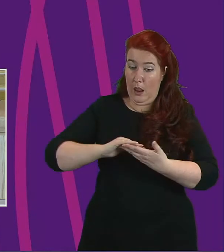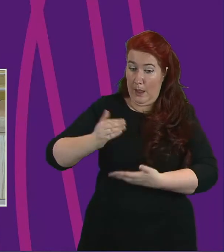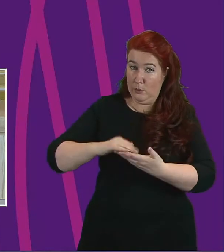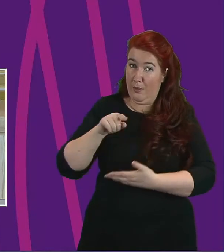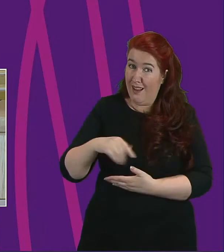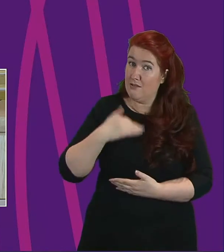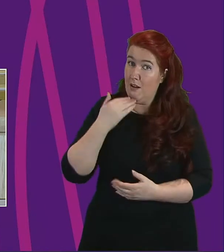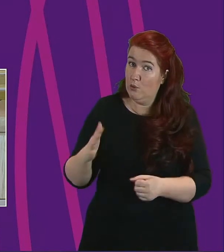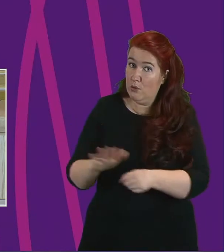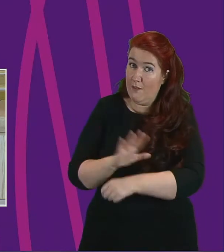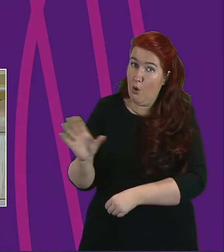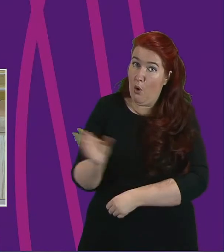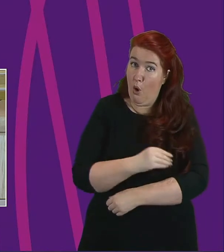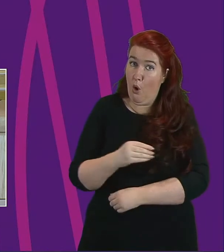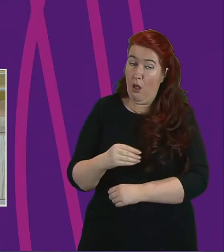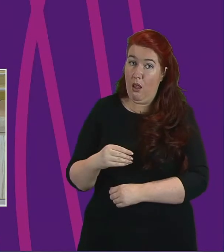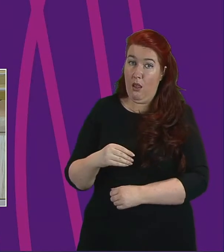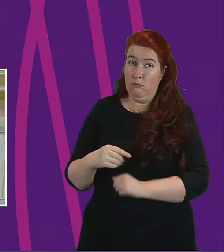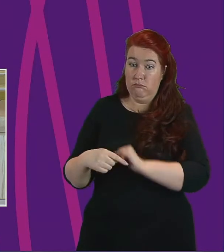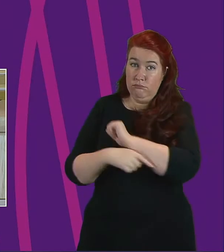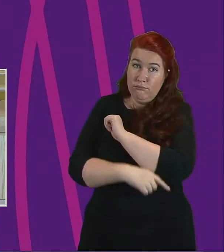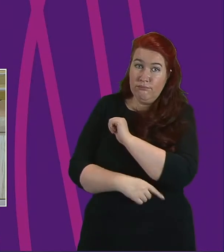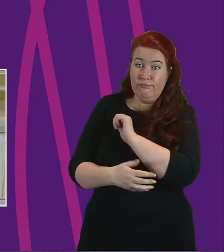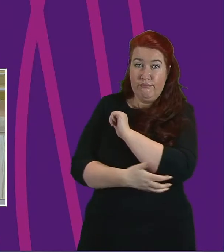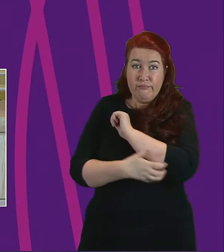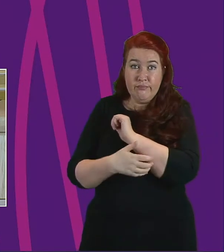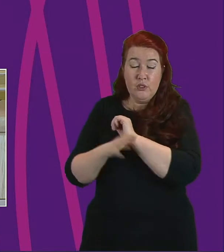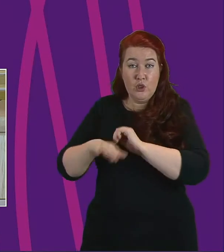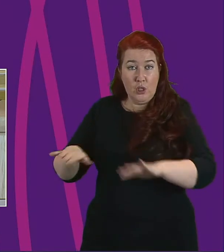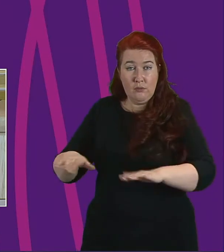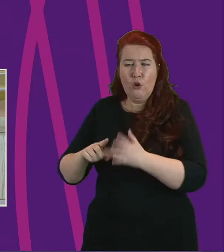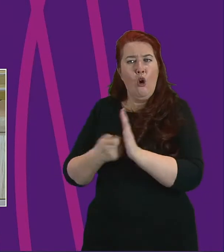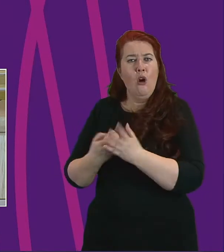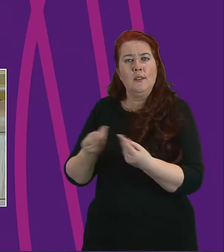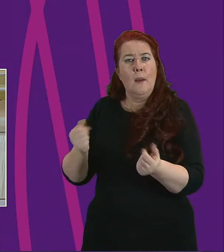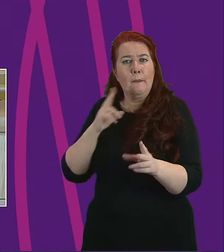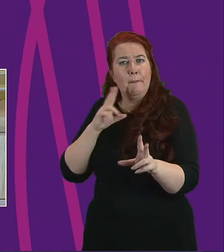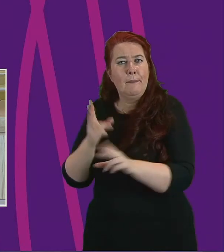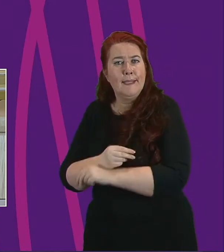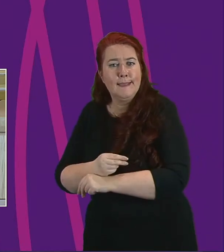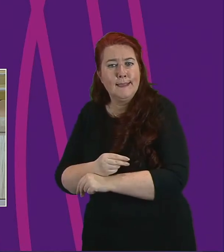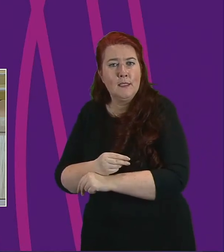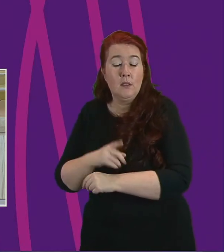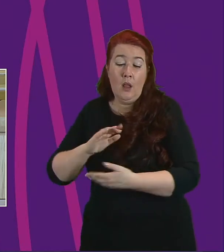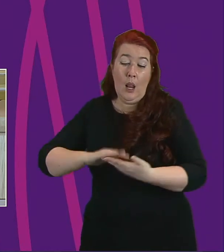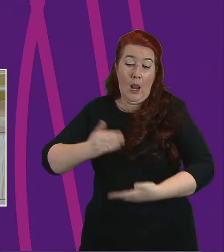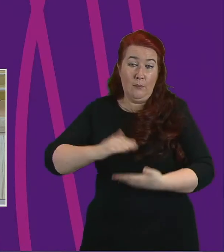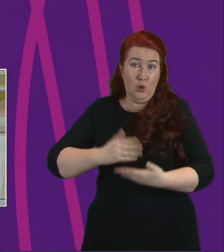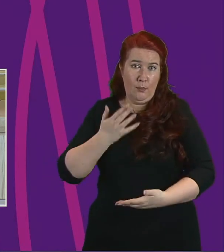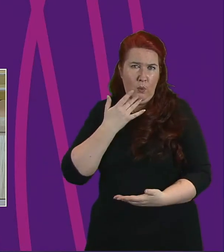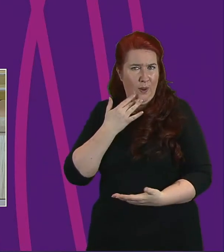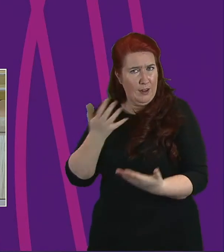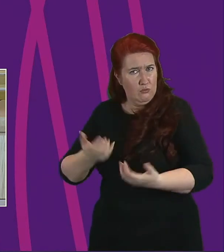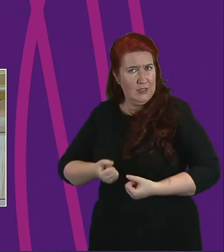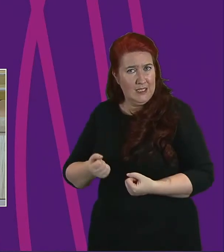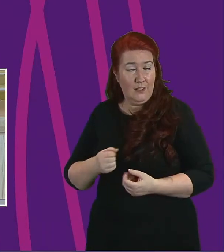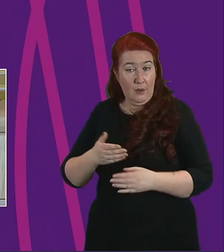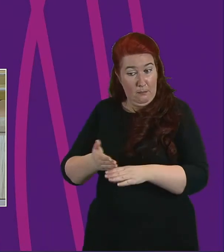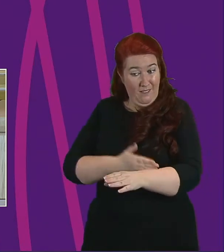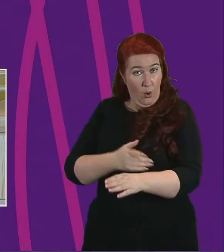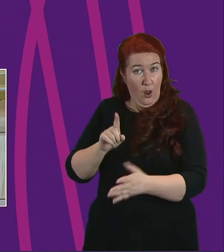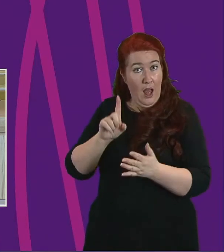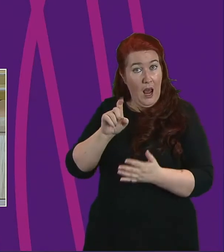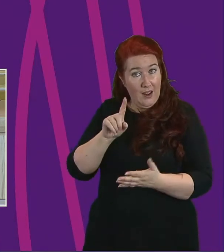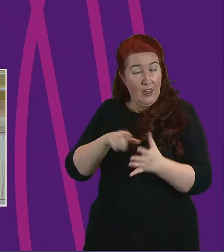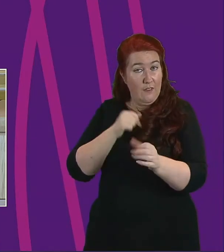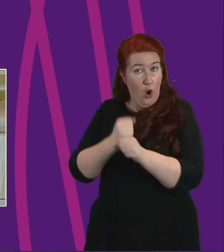or whether some will miss out during phase 1 of this scheme? Can he confirm that these laptops will be with the children by the 11th of August when schools go